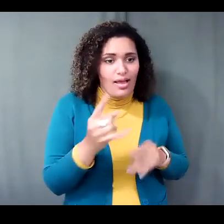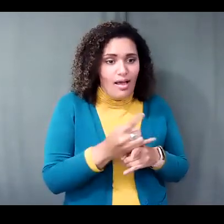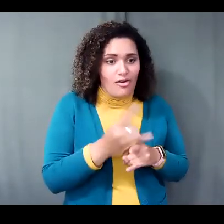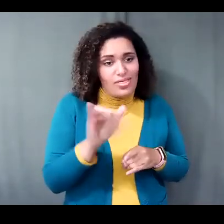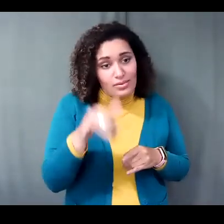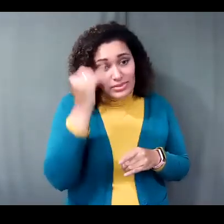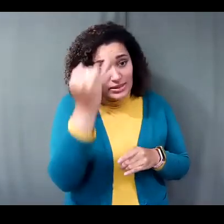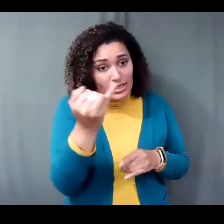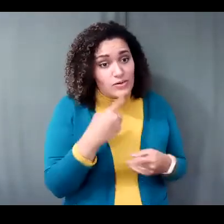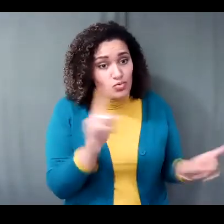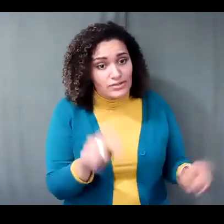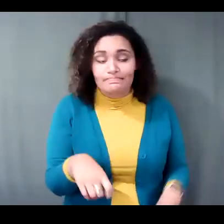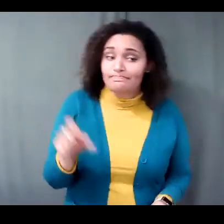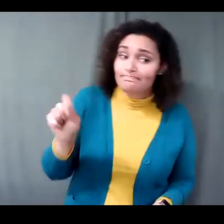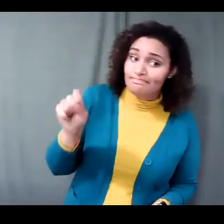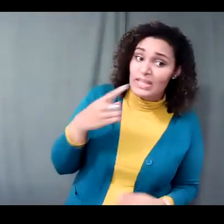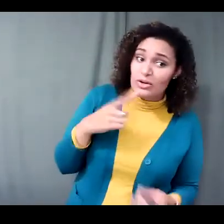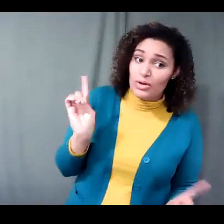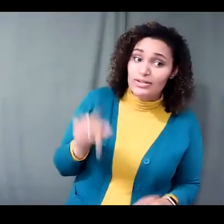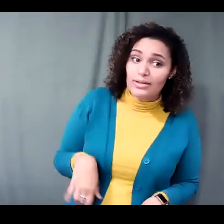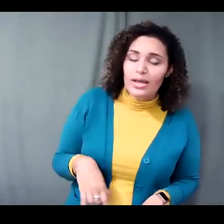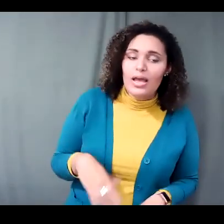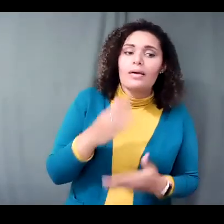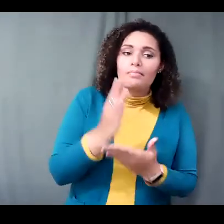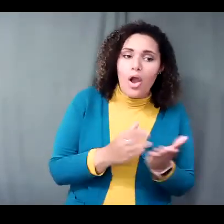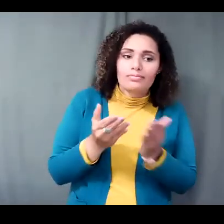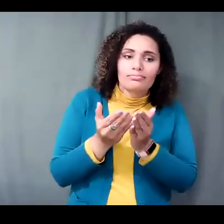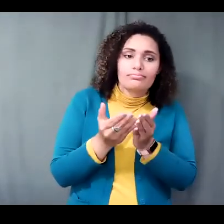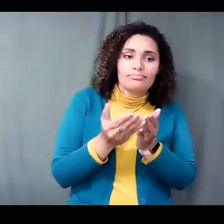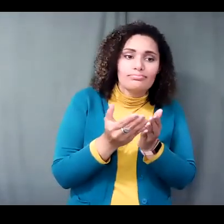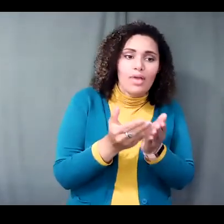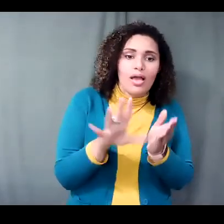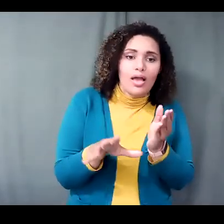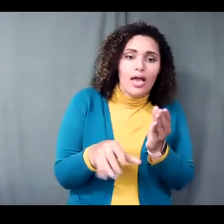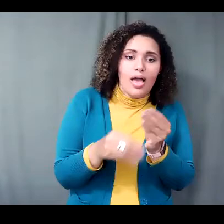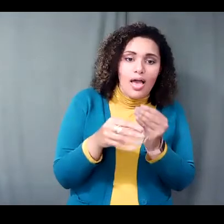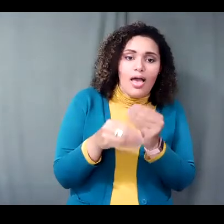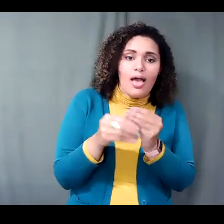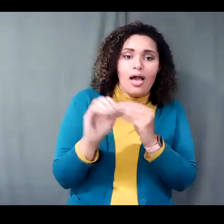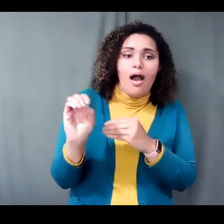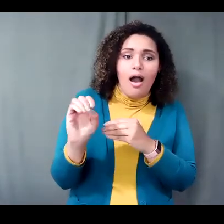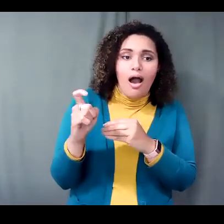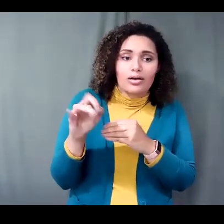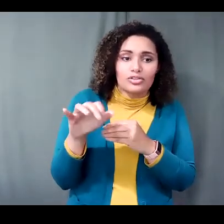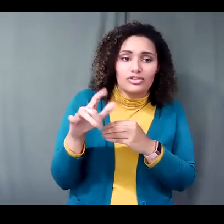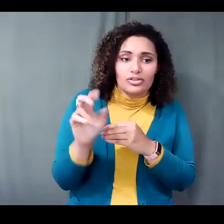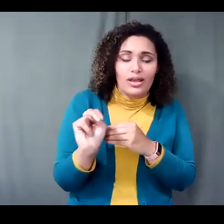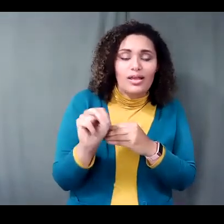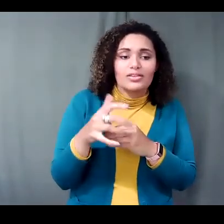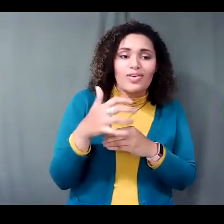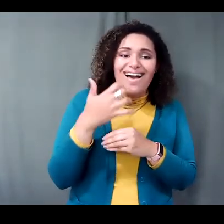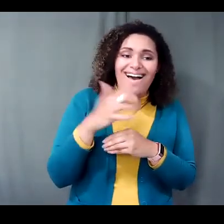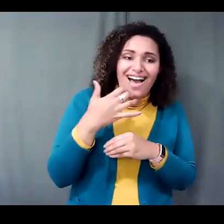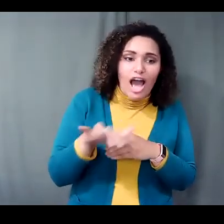worked. And it worked. And then part of that voyage, it would start to pick up oxygen. So in this hotter